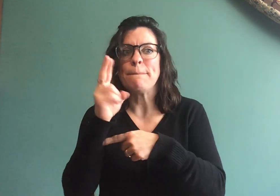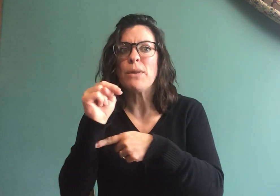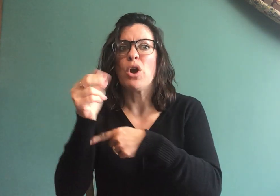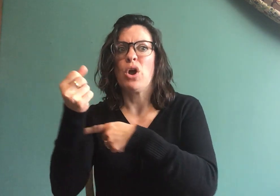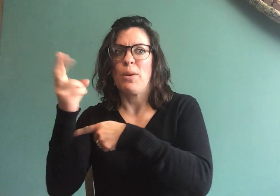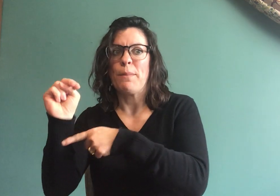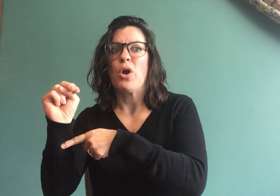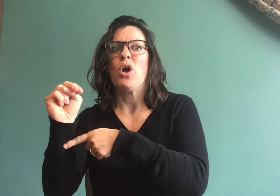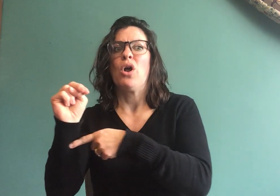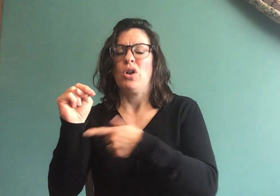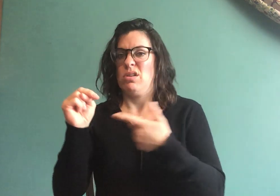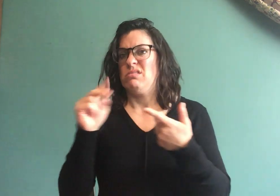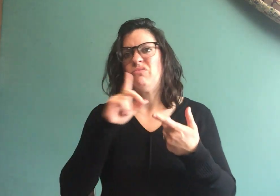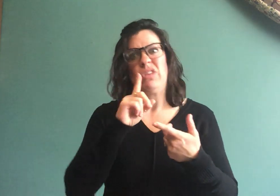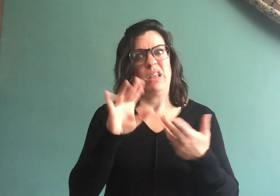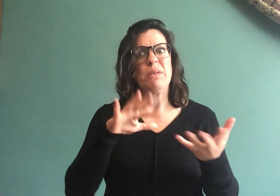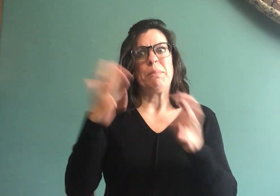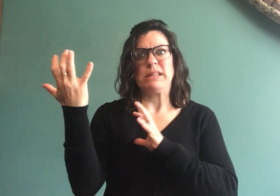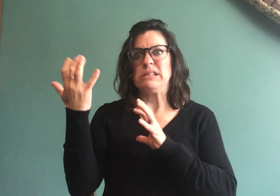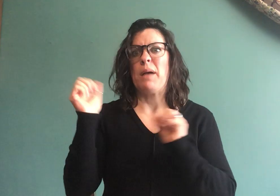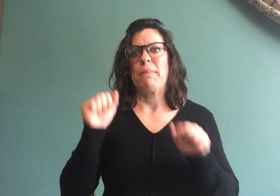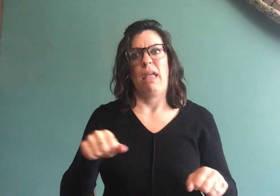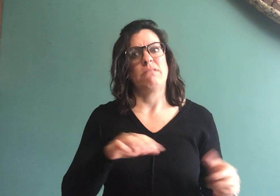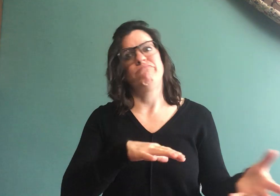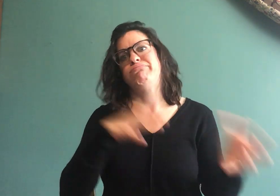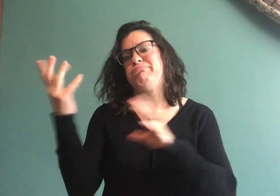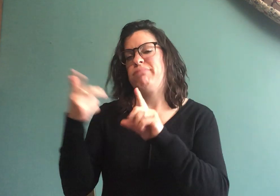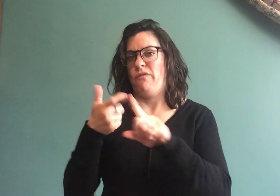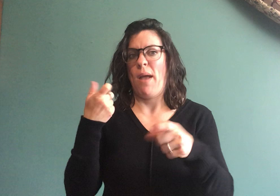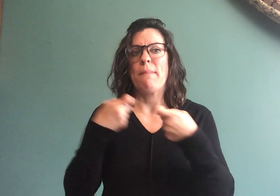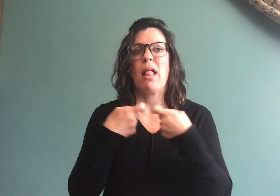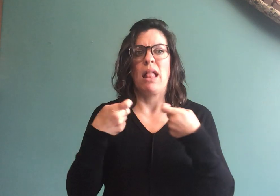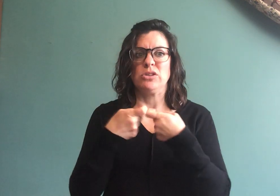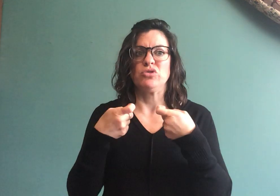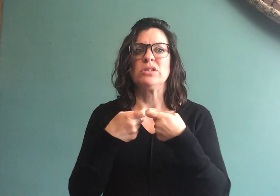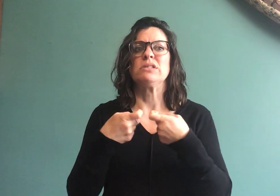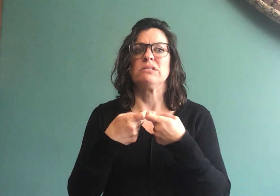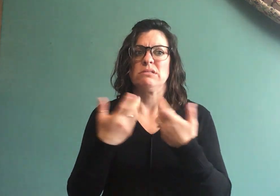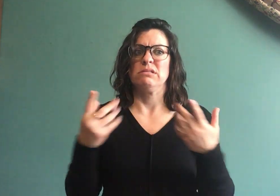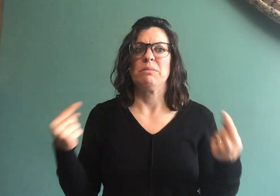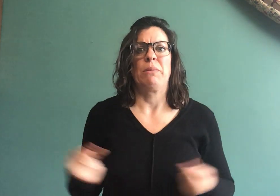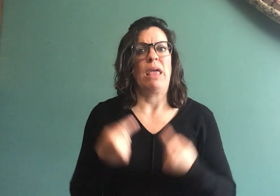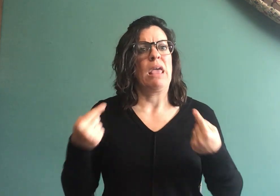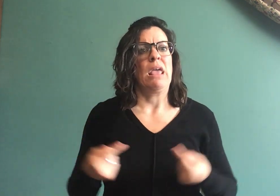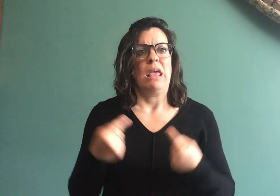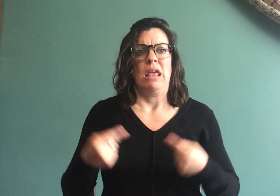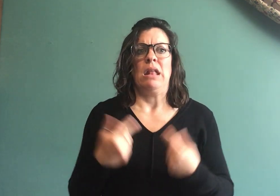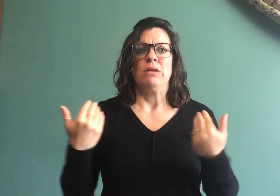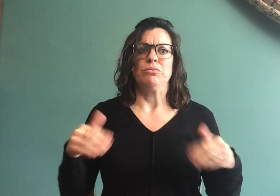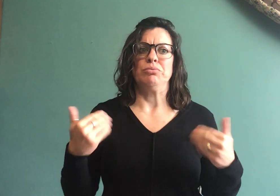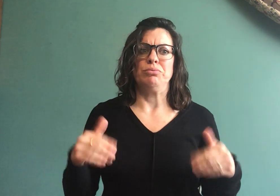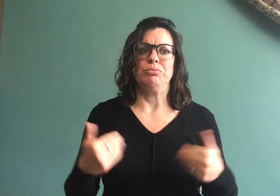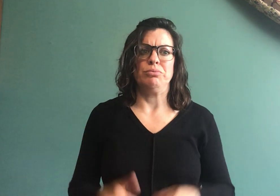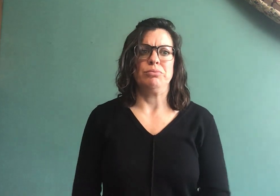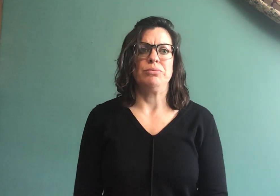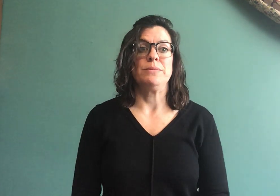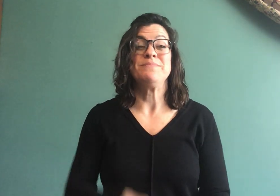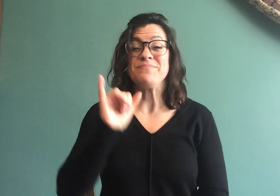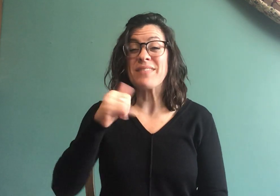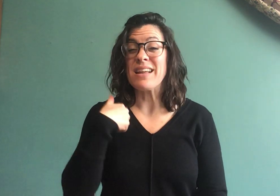Okay, that's a lot of people getting messed up, right? So, what do you think he should have done, the guy working on the scaffold? Tell me a couple of things you think he could